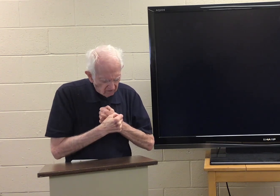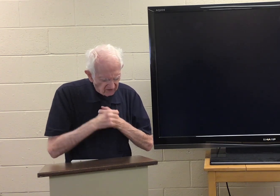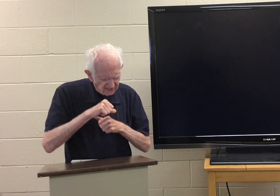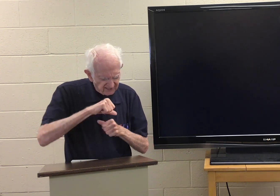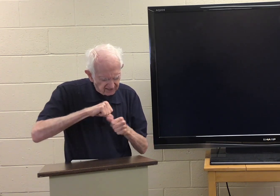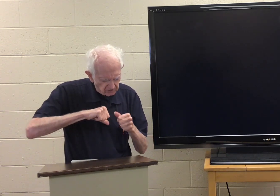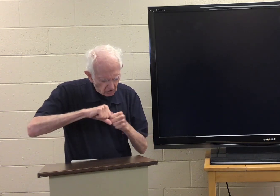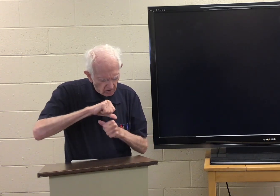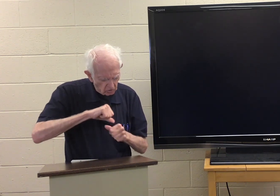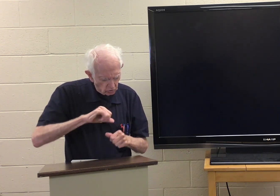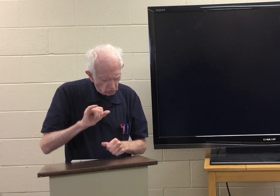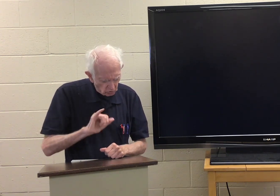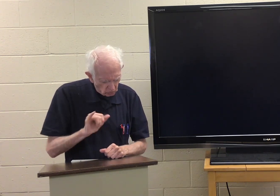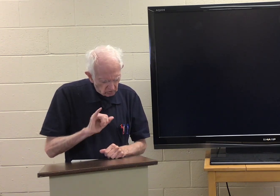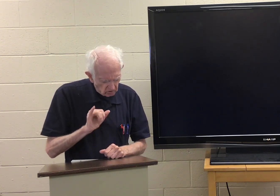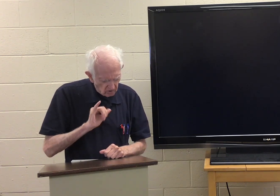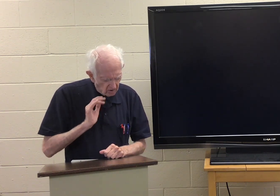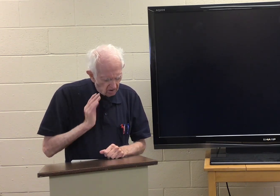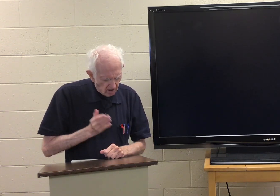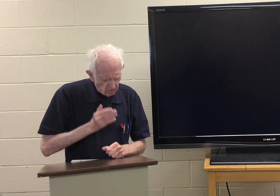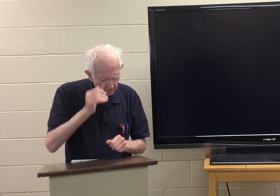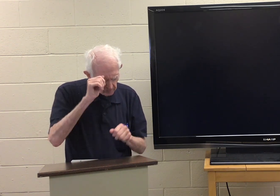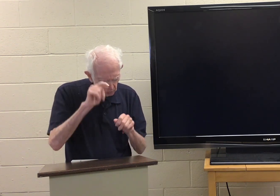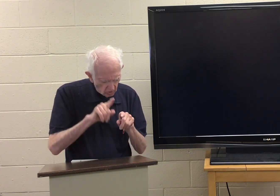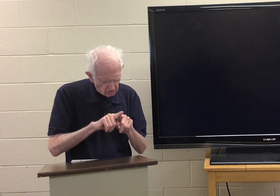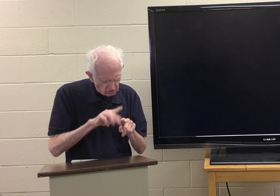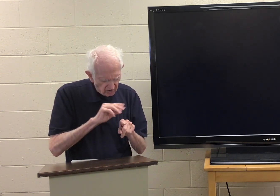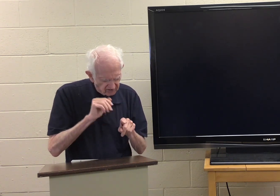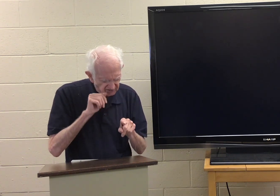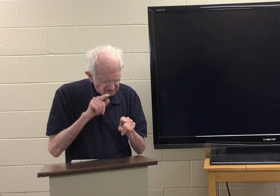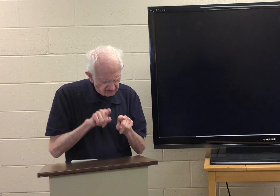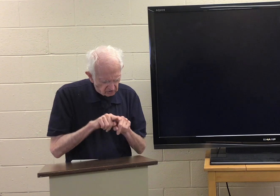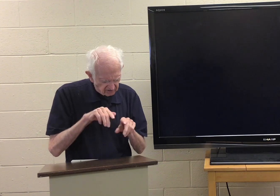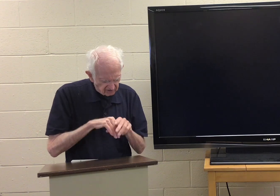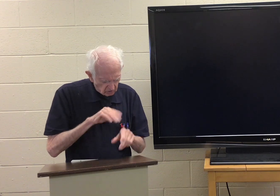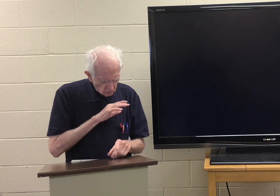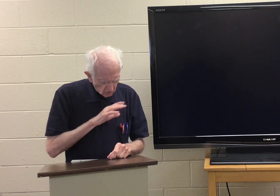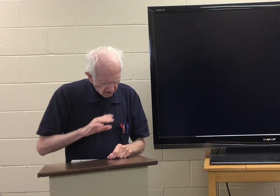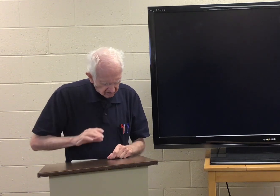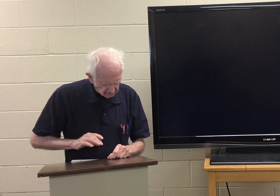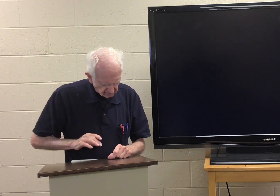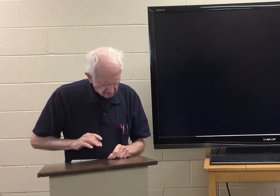we must love each other also, our brothers and sisters in Christ.